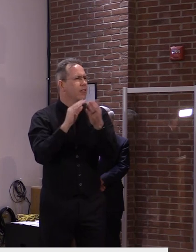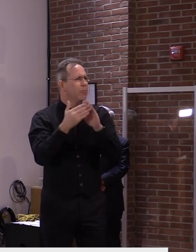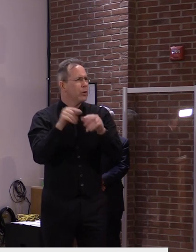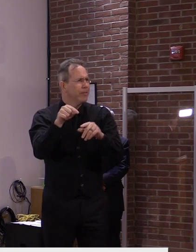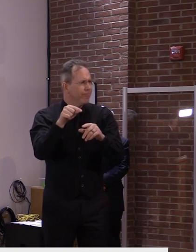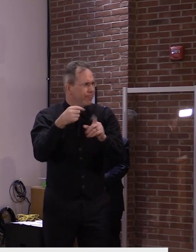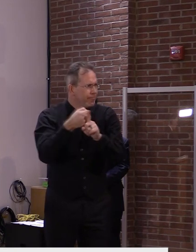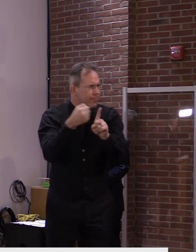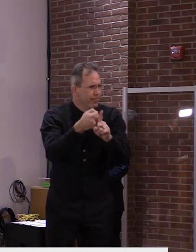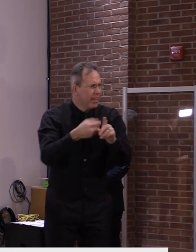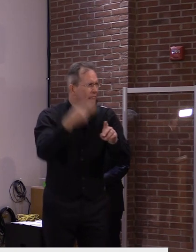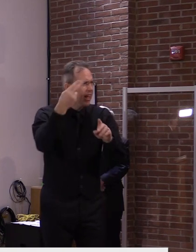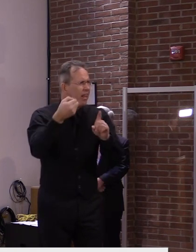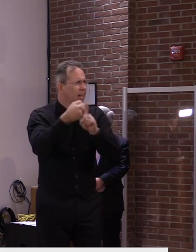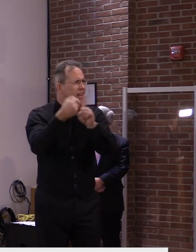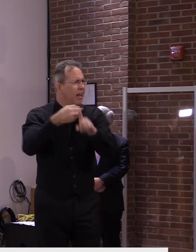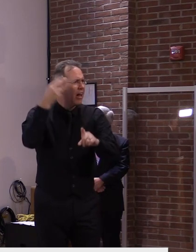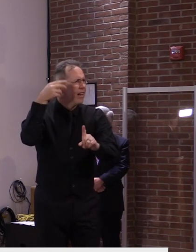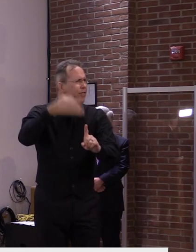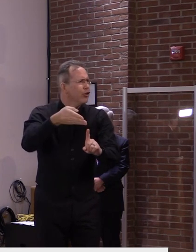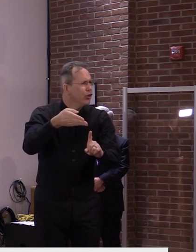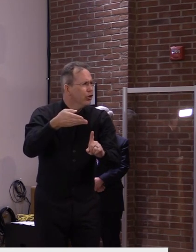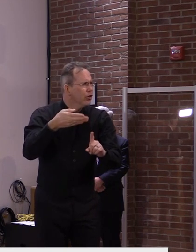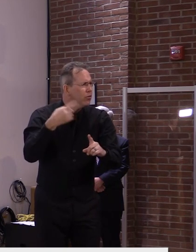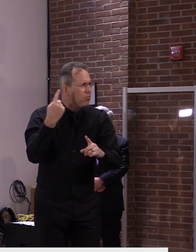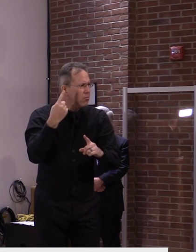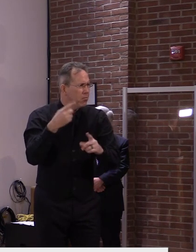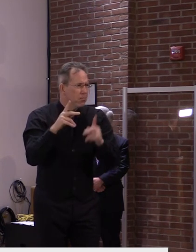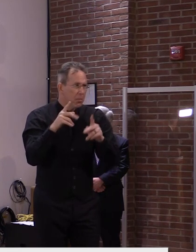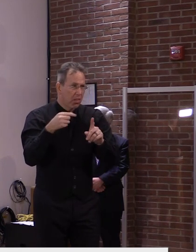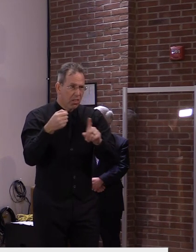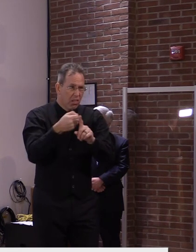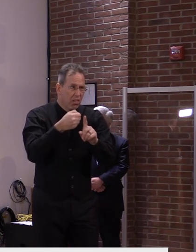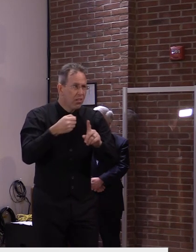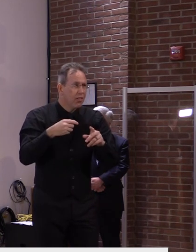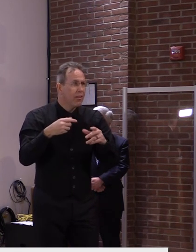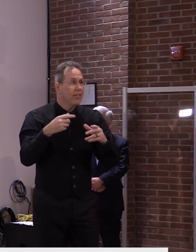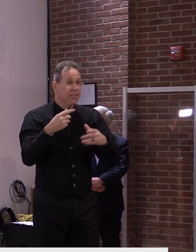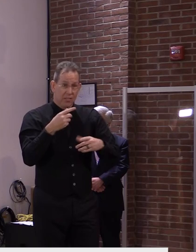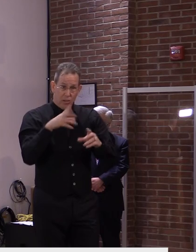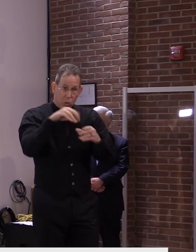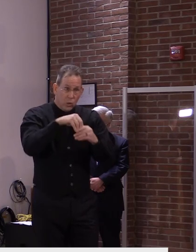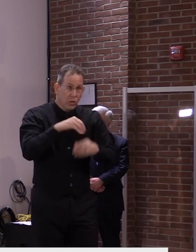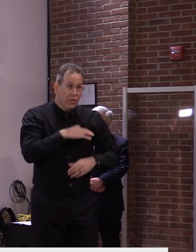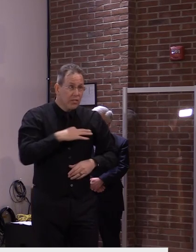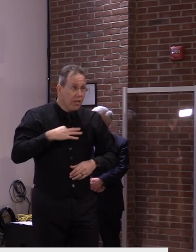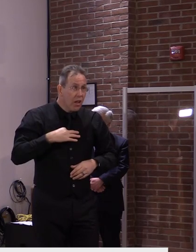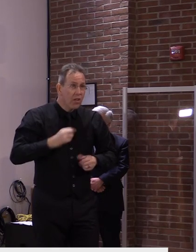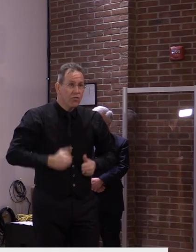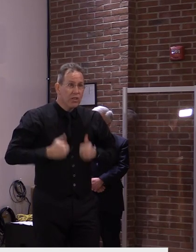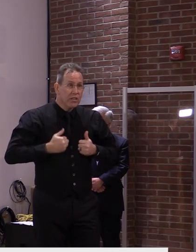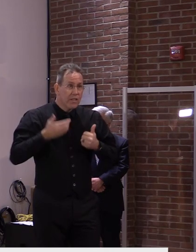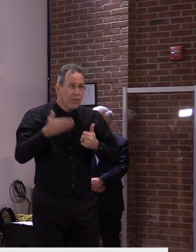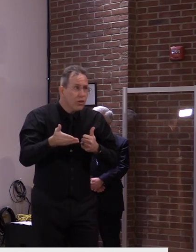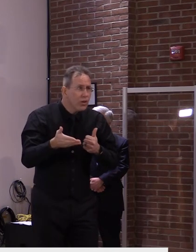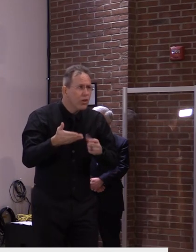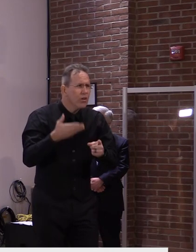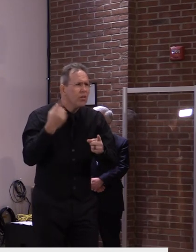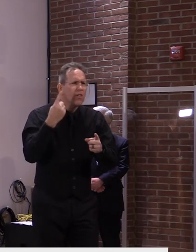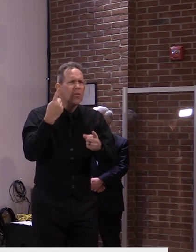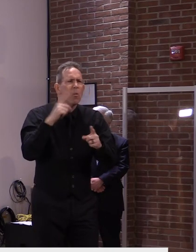the total population of employees and residents there. And I'm wondering if you might be able to shed any more